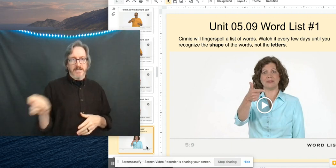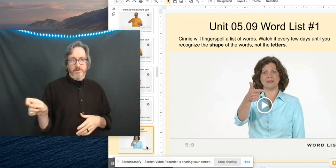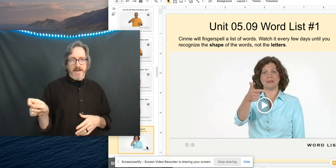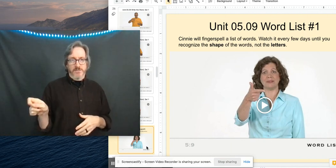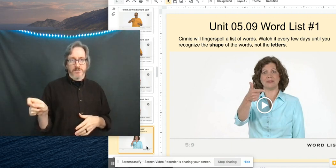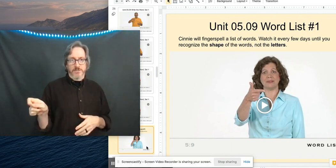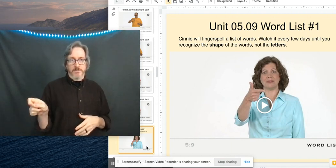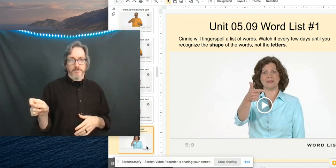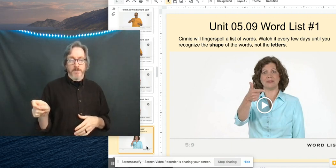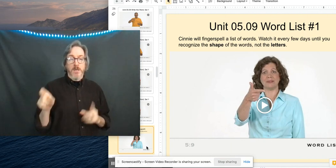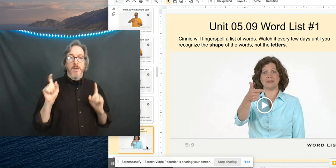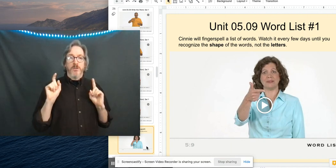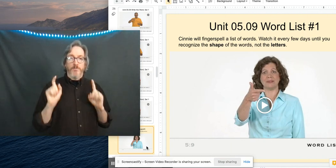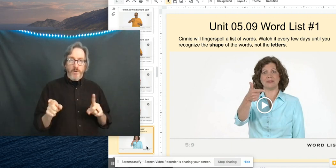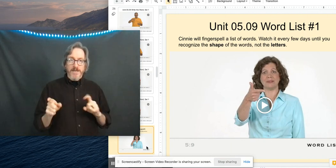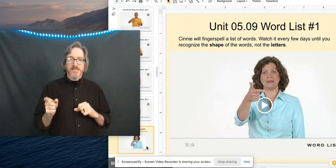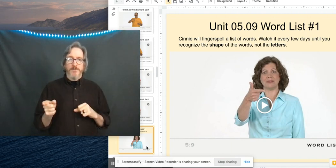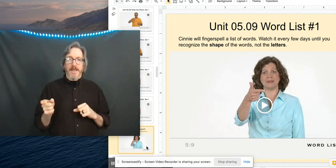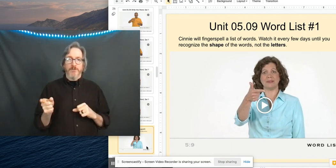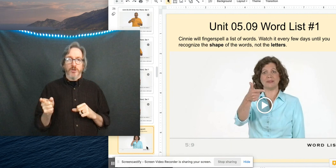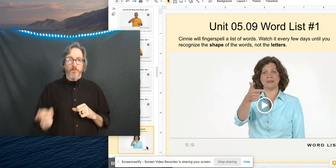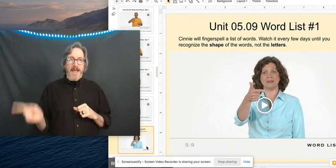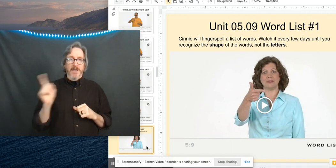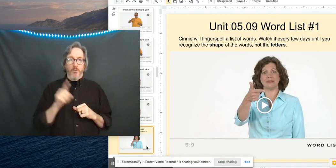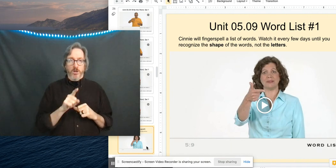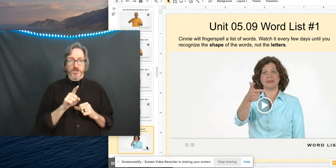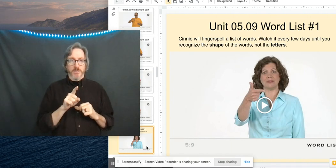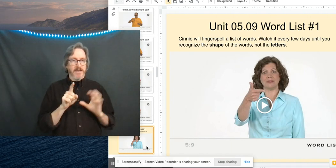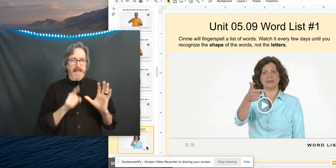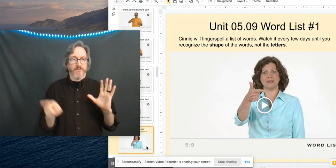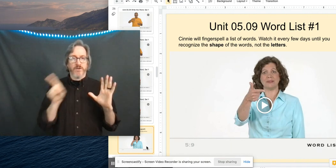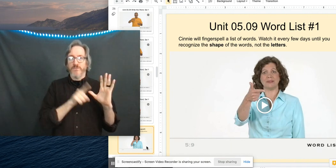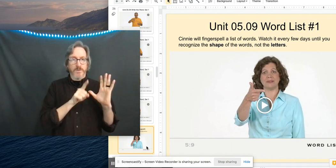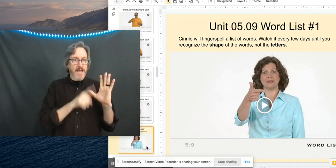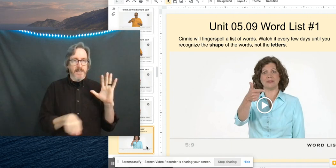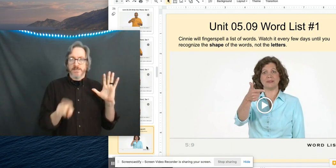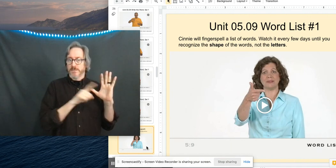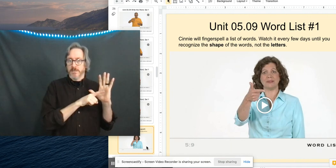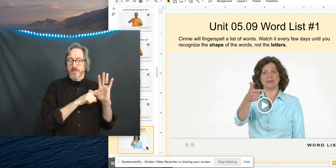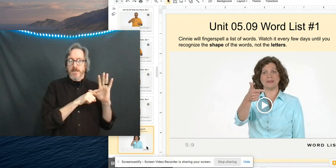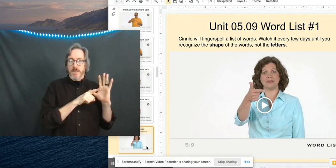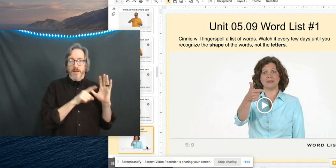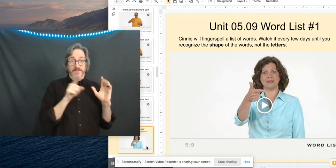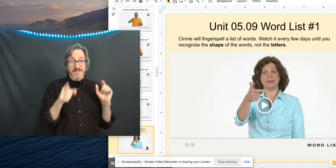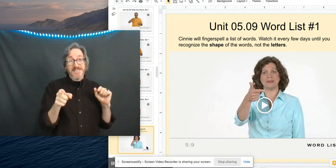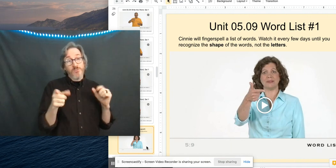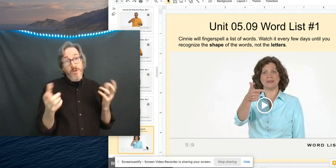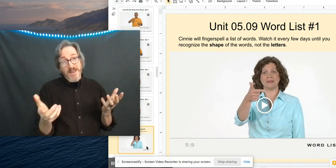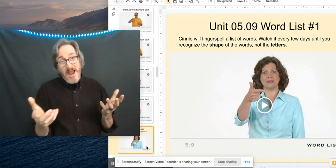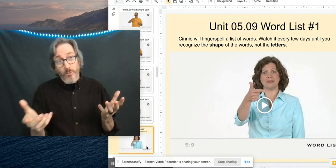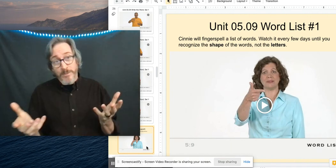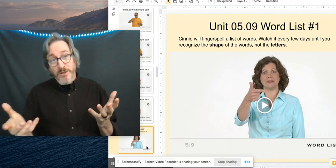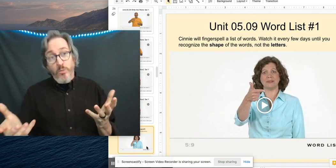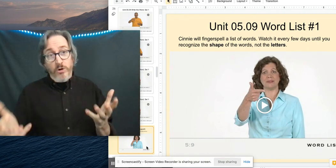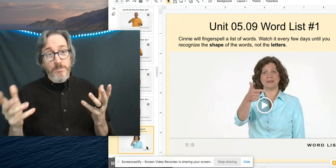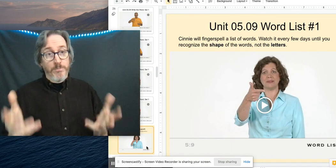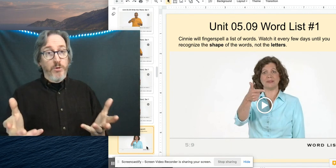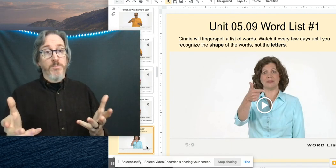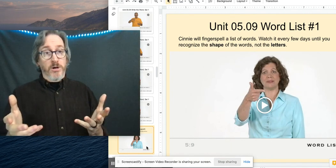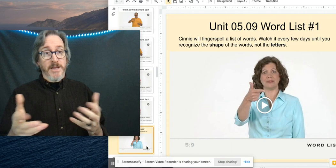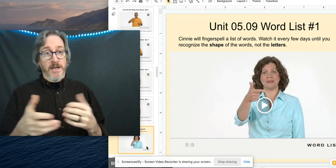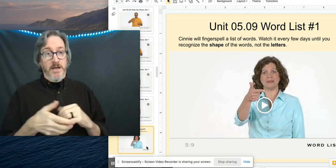just to get the right answers. The point is to be able to go back and watch it like every few days. This is one that would be